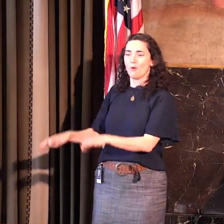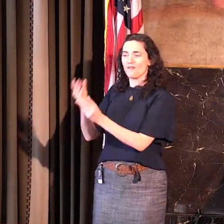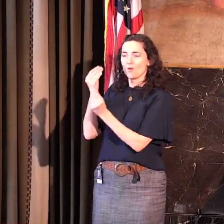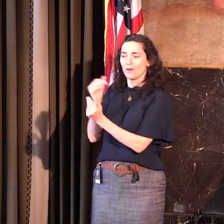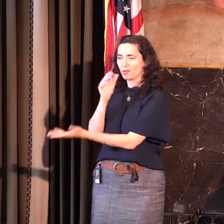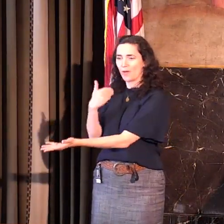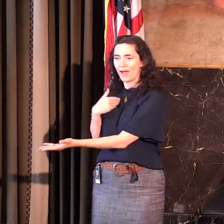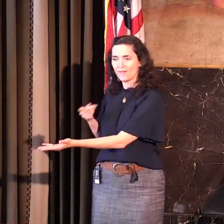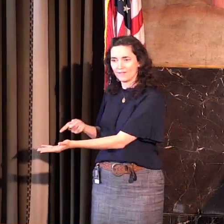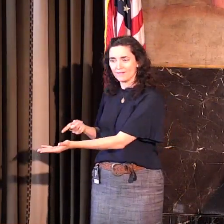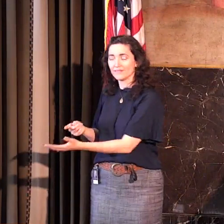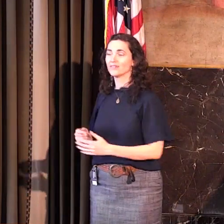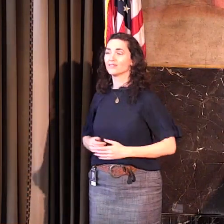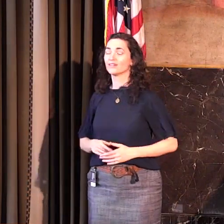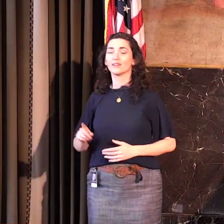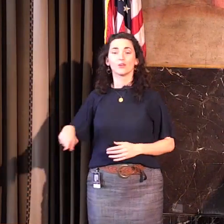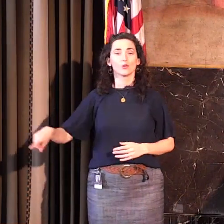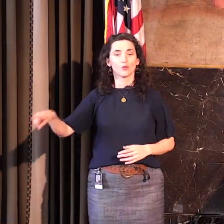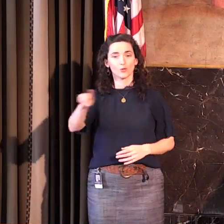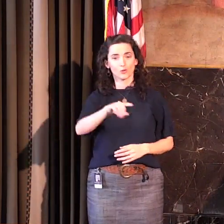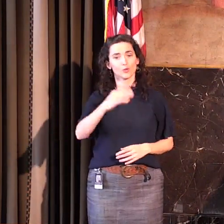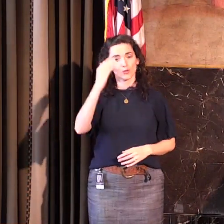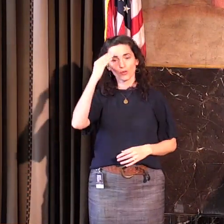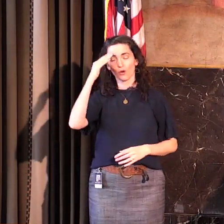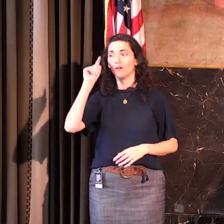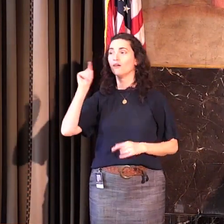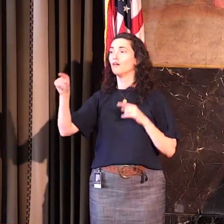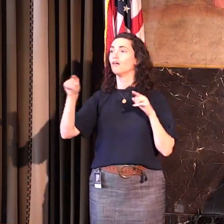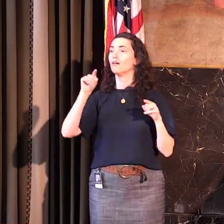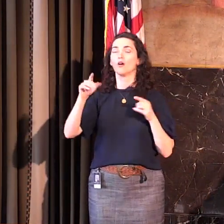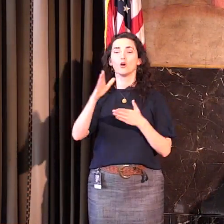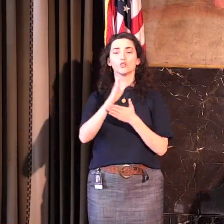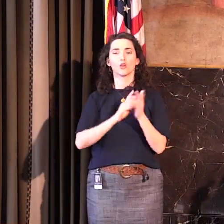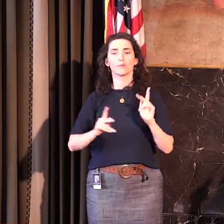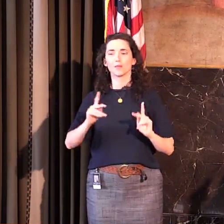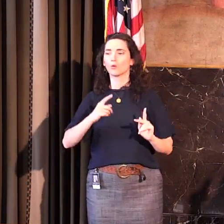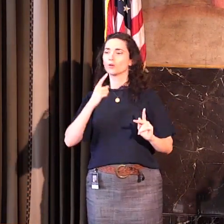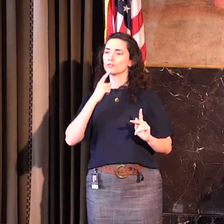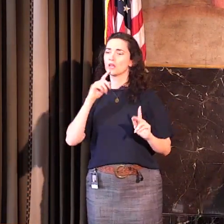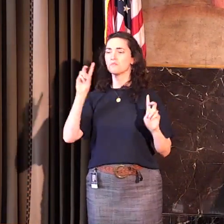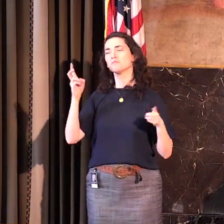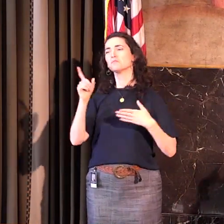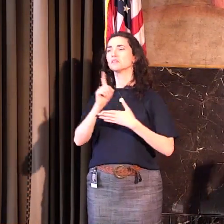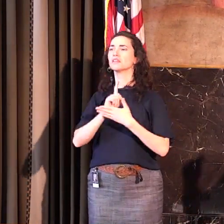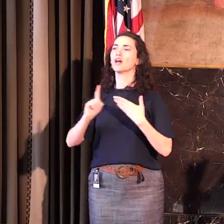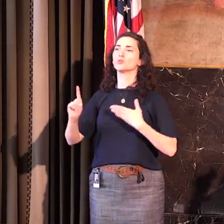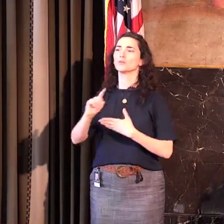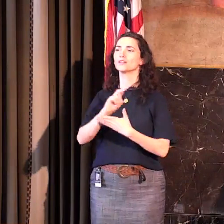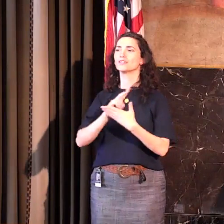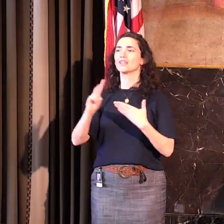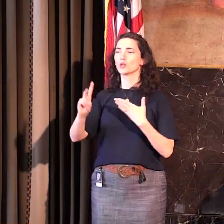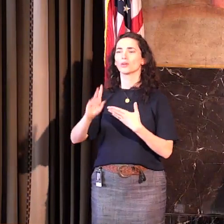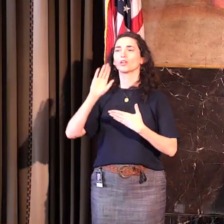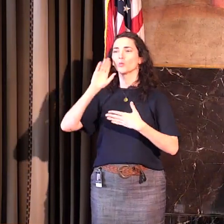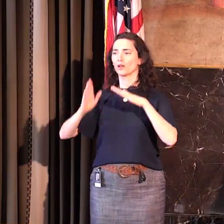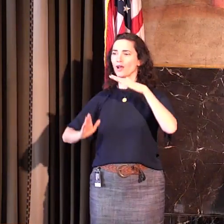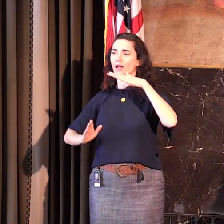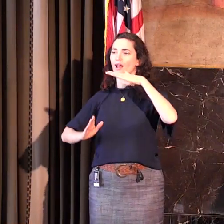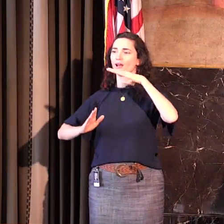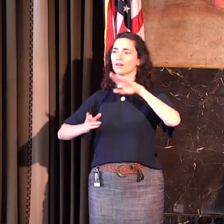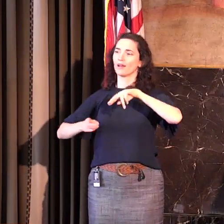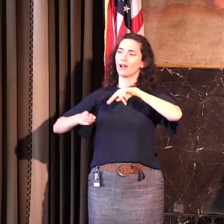all will know that there are some folks out there who are predicting that within the next week, 2 weeks, we're going to reach that peak. I really hope